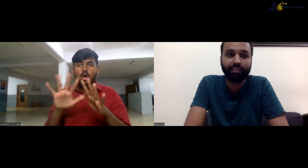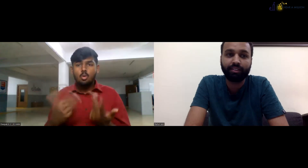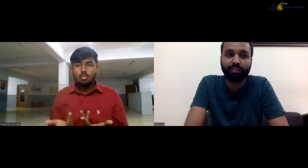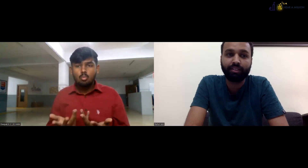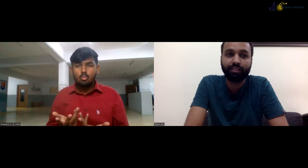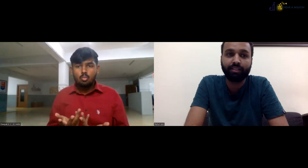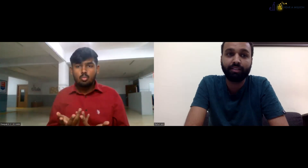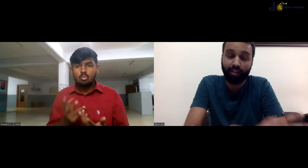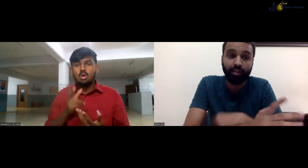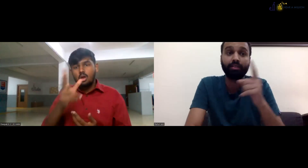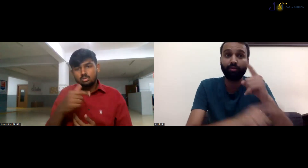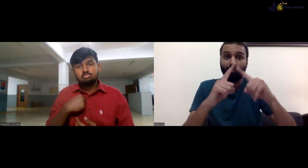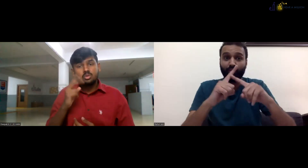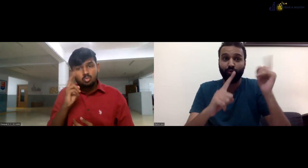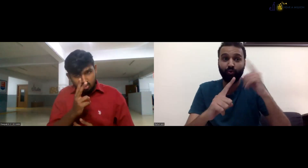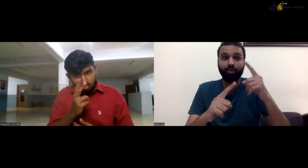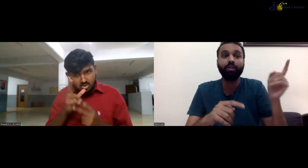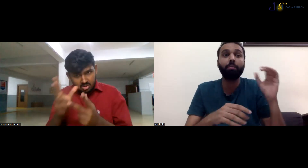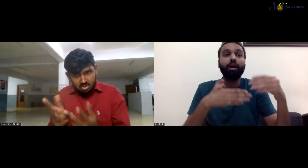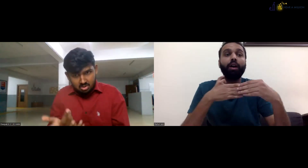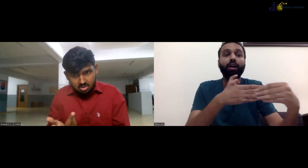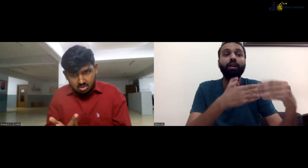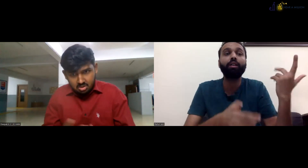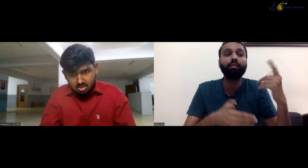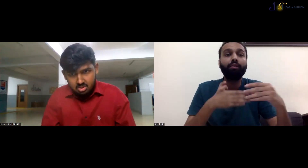tourist, if I don't have an invitation, how do I,